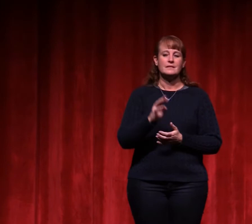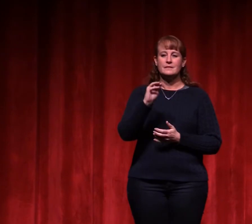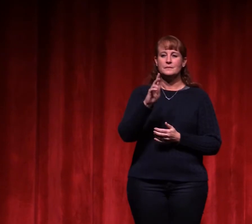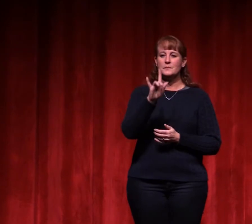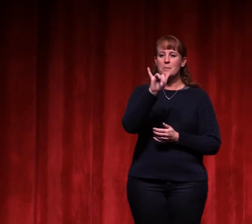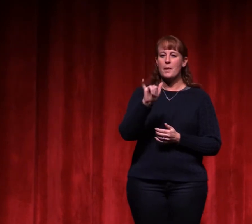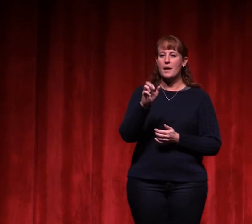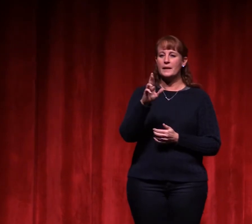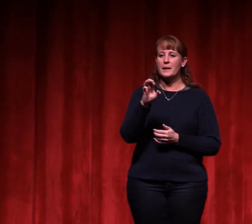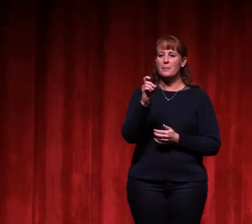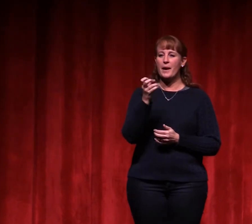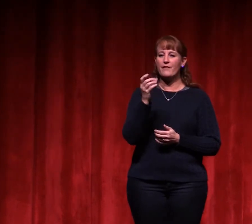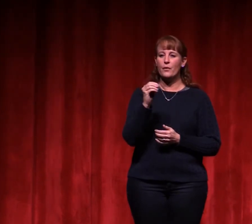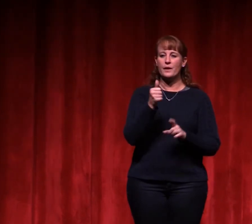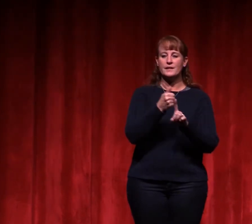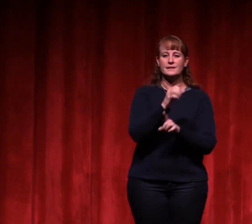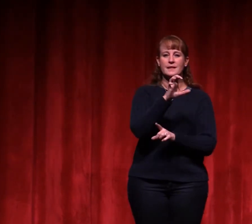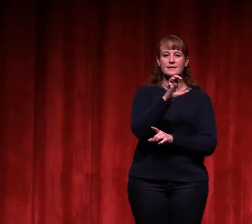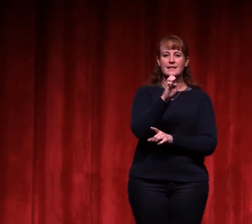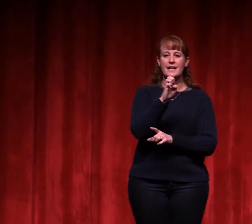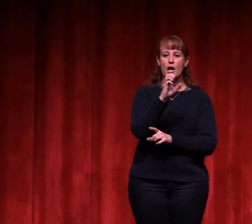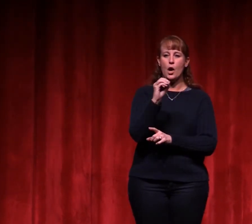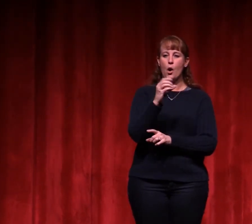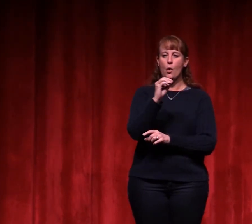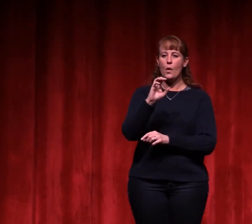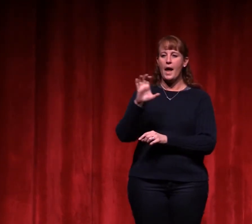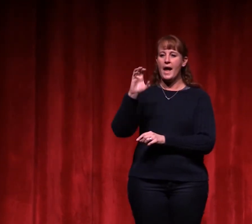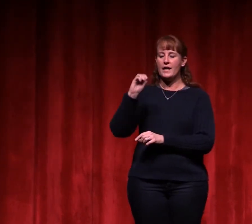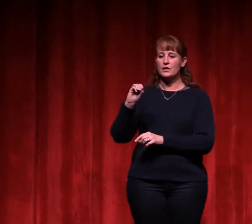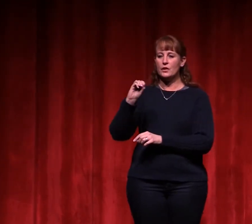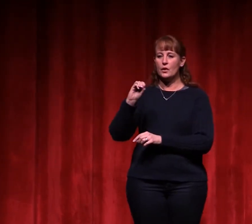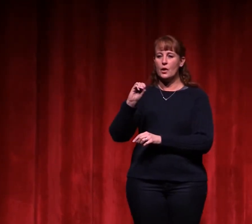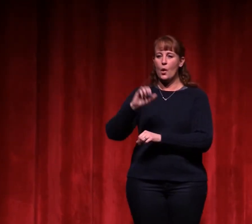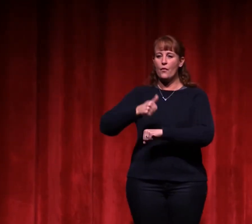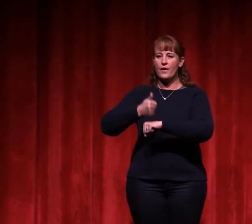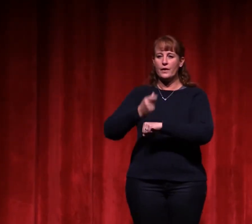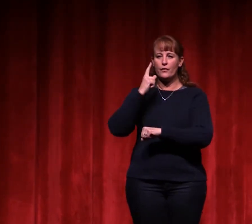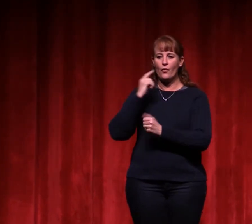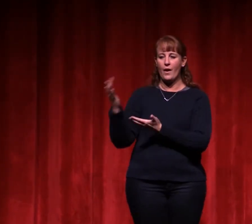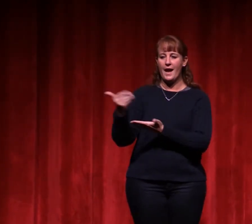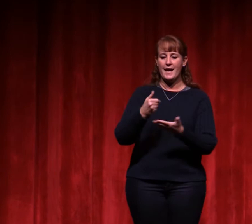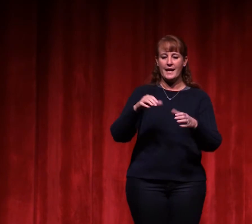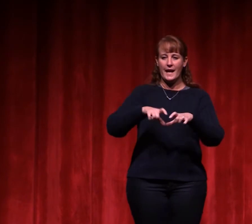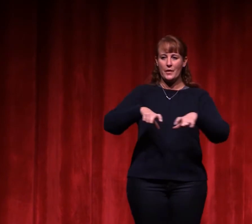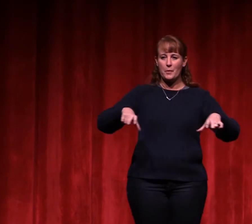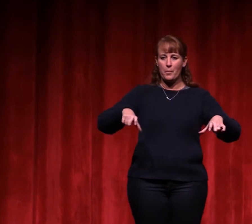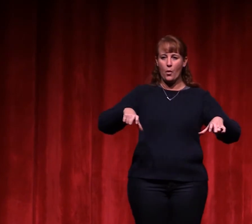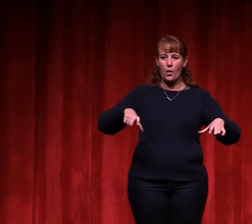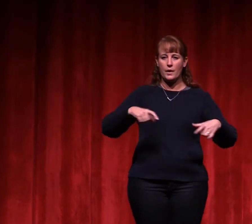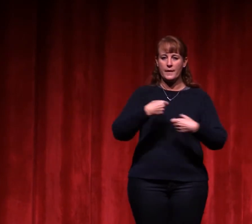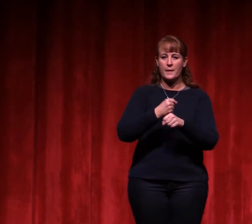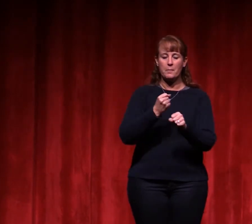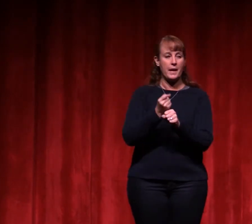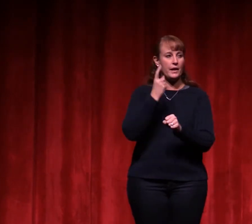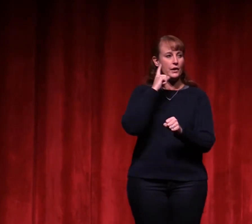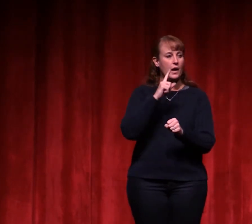Molly Bradford is the CEO and co-founder at Gatherboard, the makers of